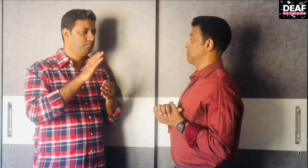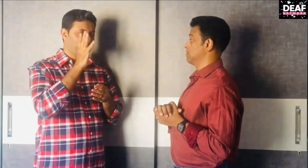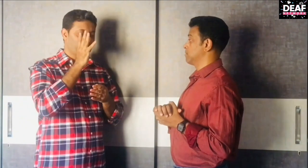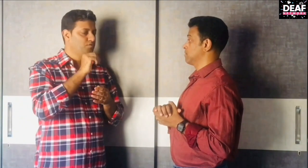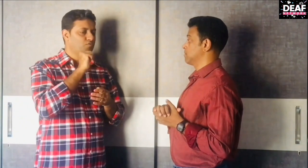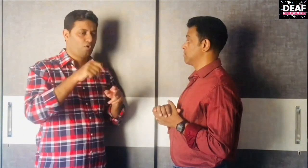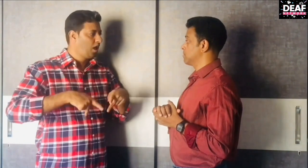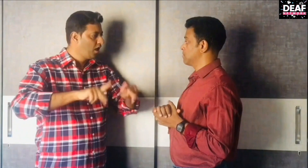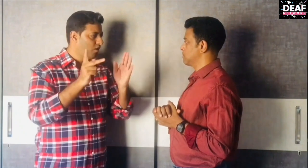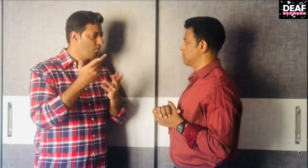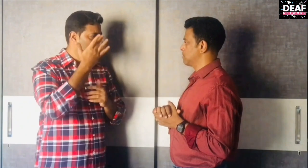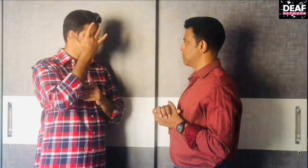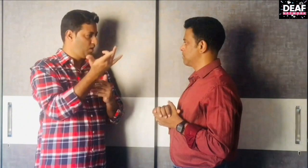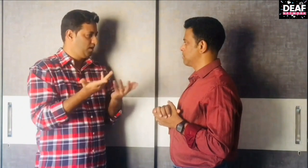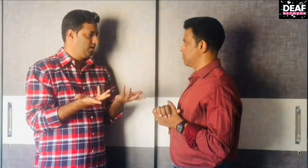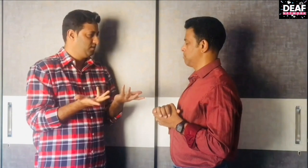When your wife? Why?